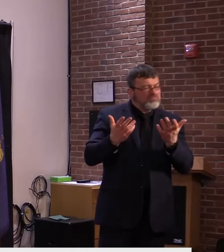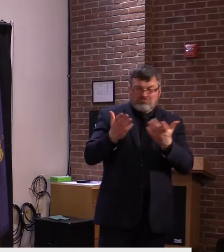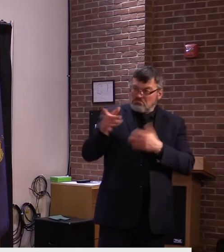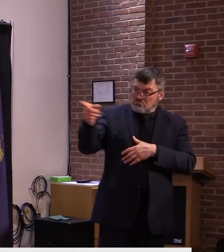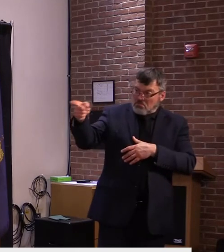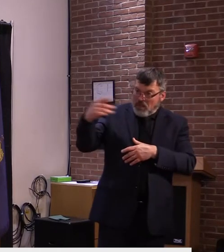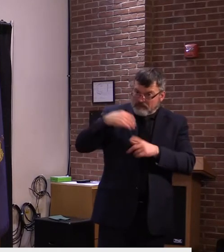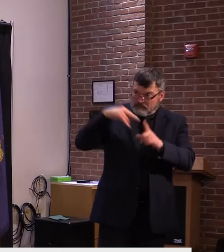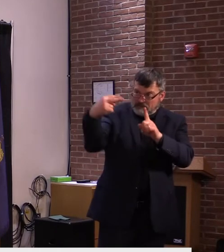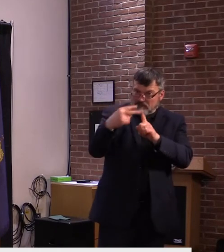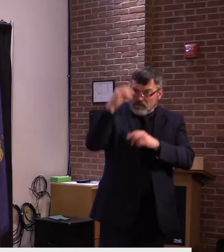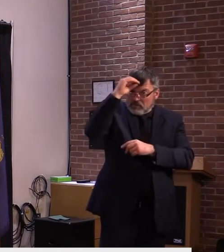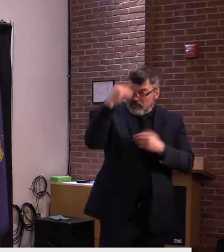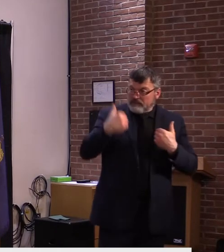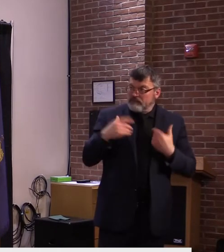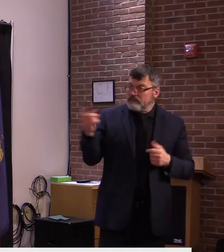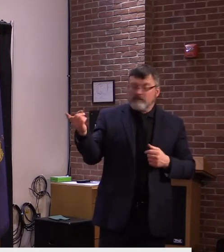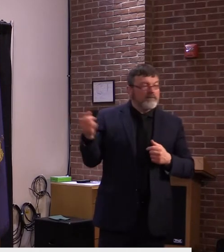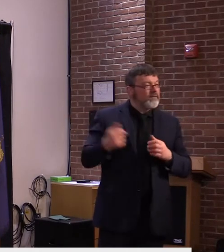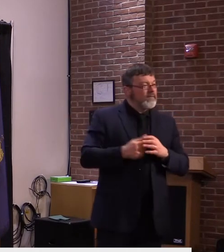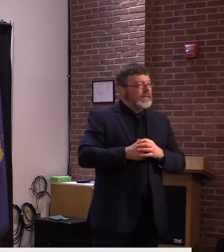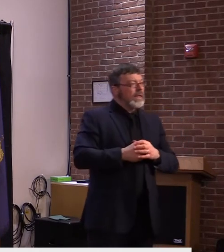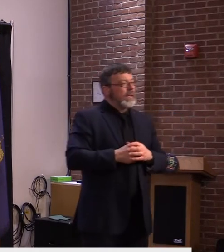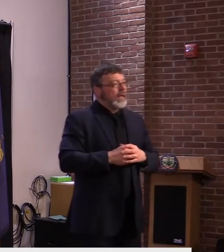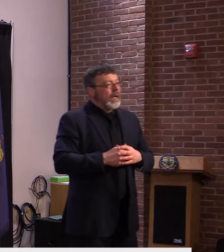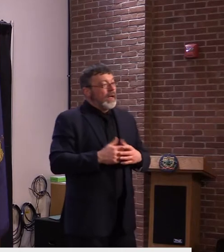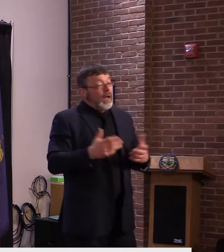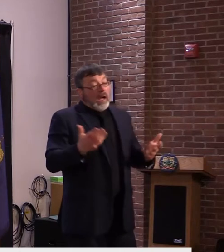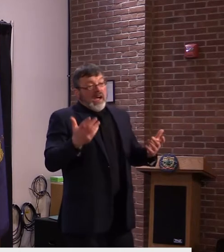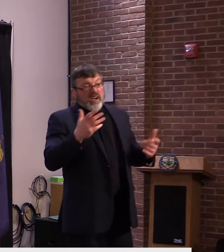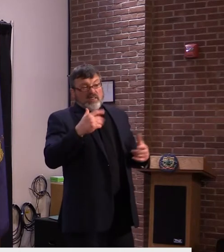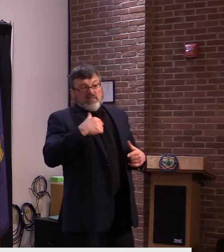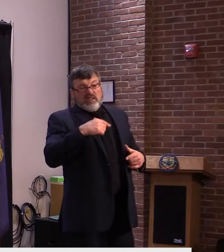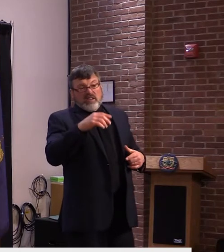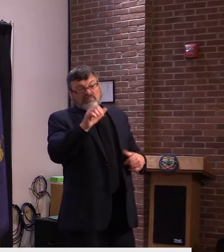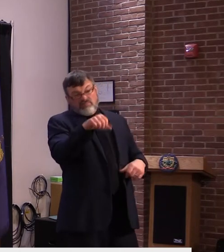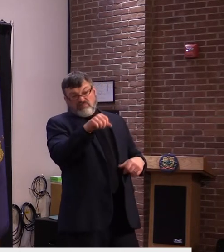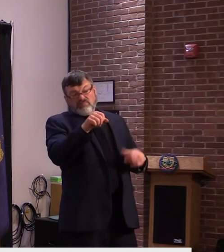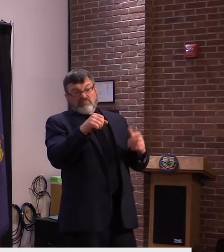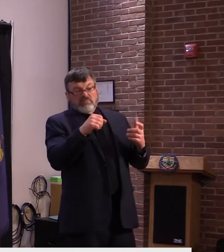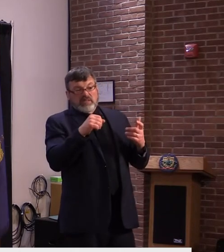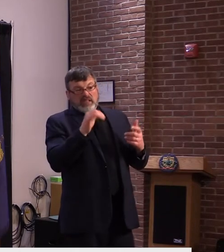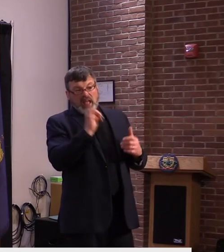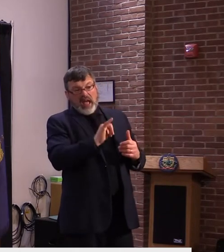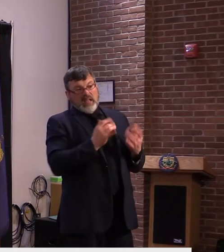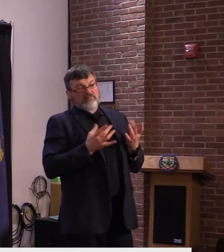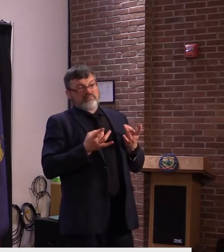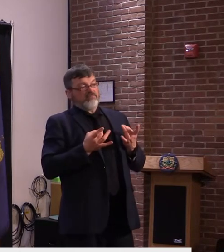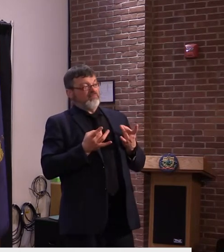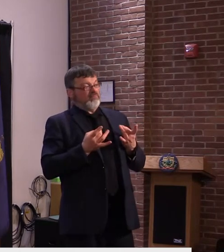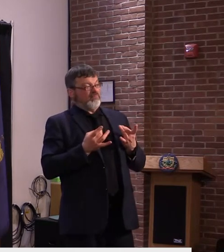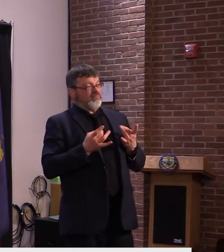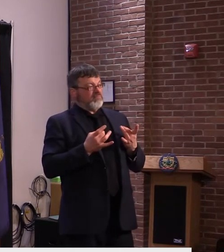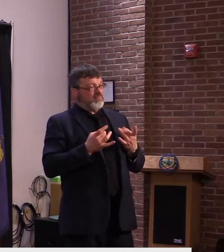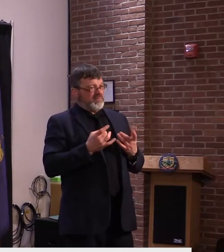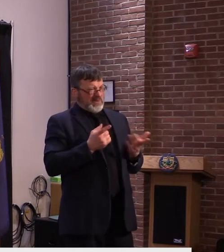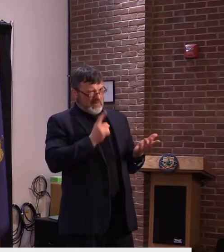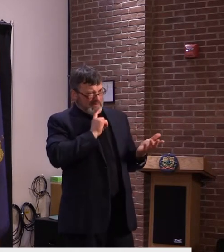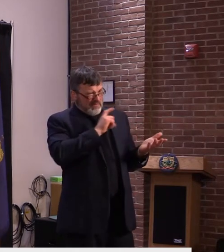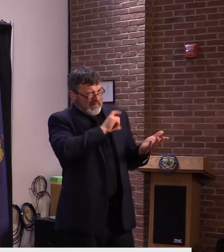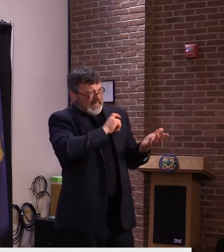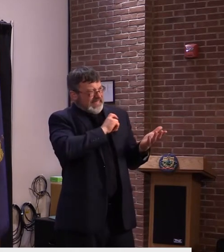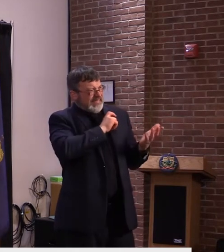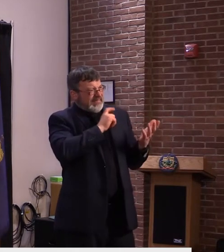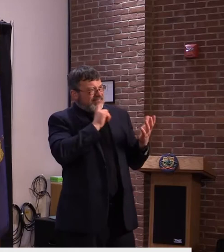there? Yeah, I mean, it's concerning, obviously, for law enforcement in general throughout the state with all they've had to go